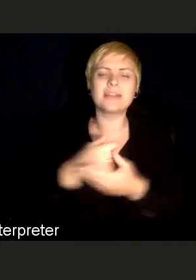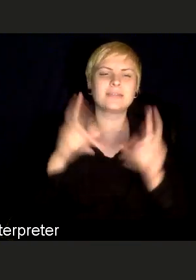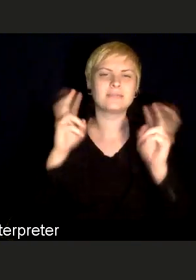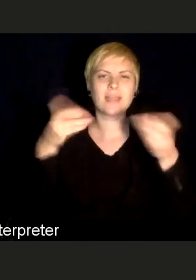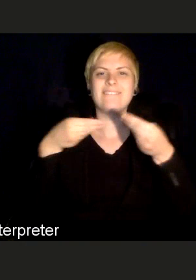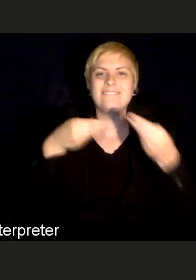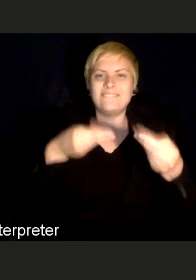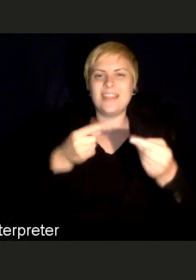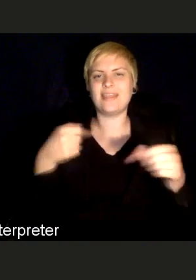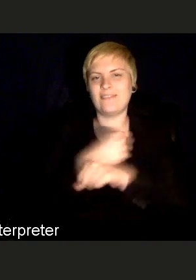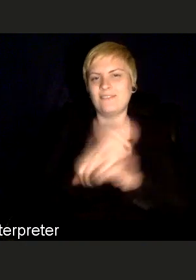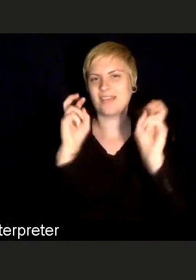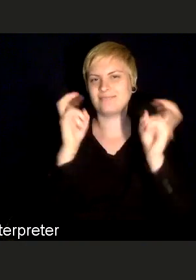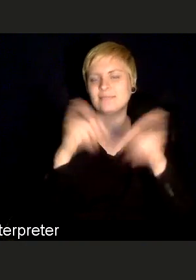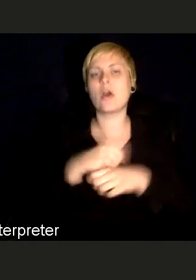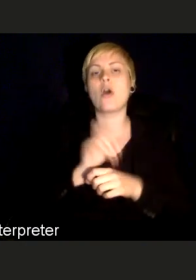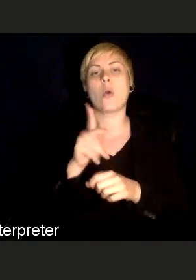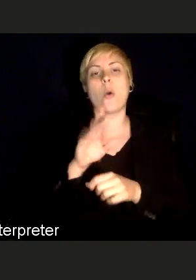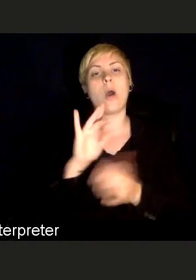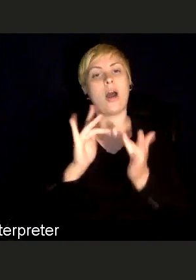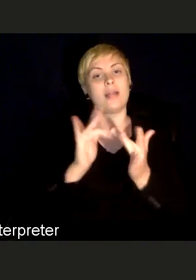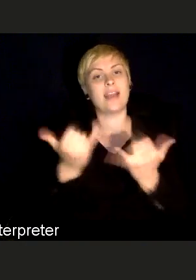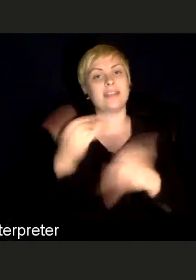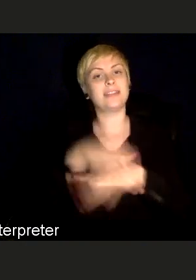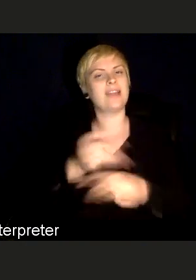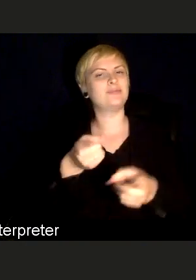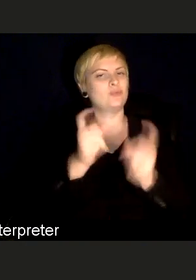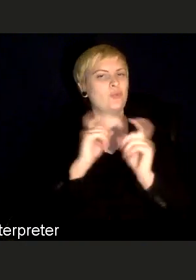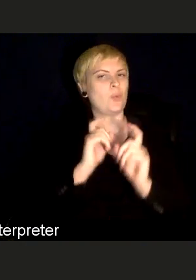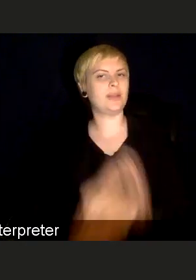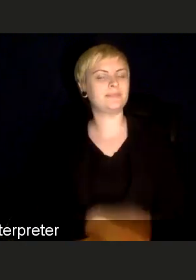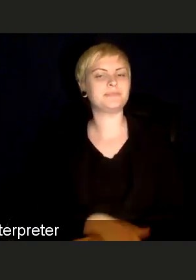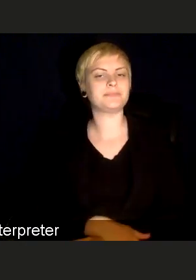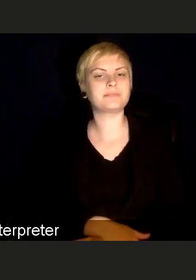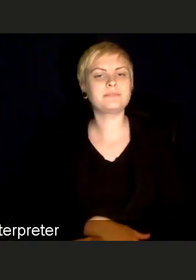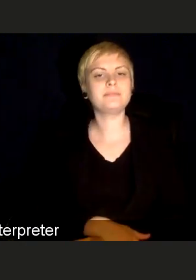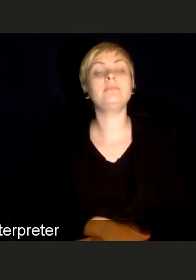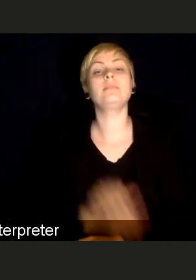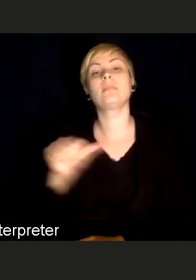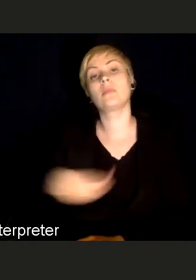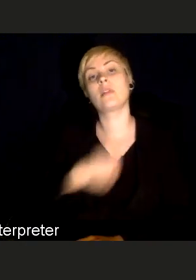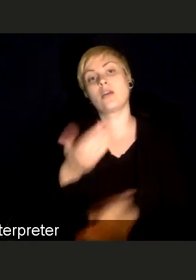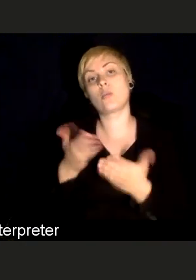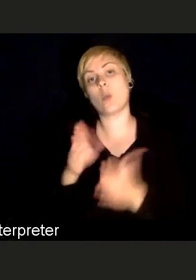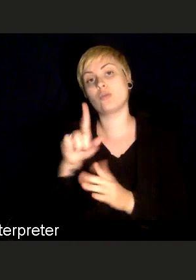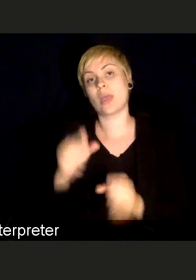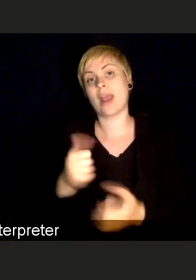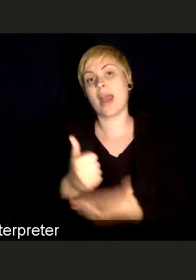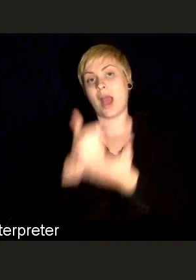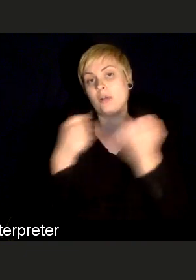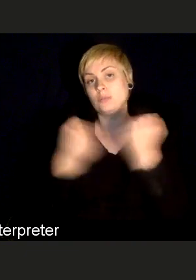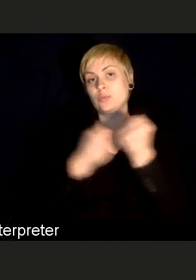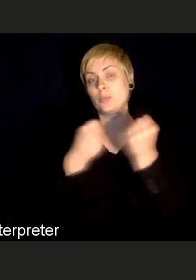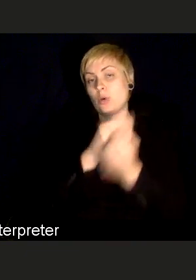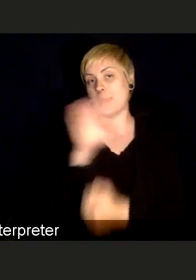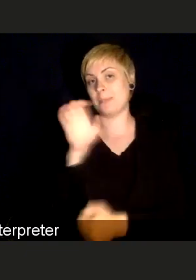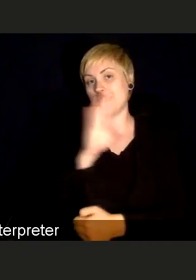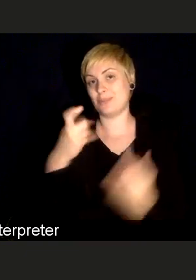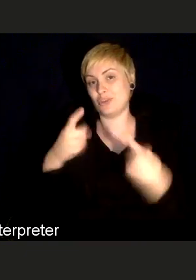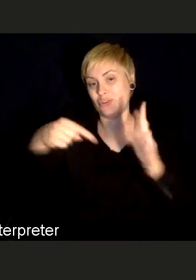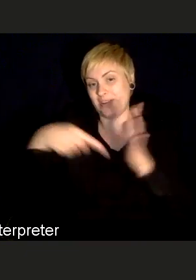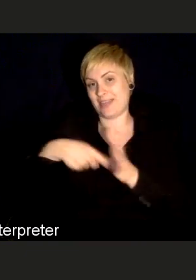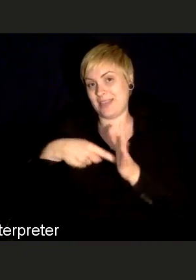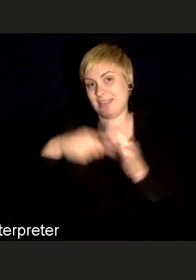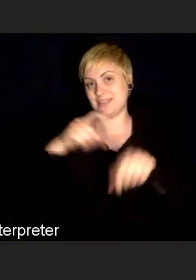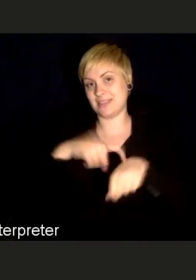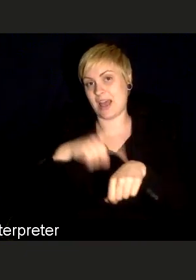online tonight and make a donation. The other way that you can help support Beebe during this time of need is to